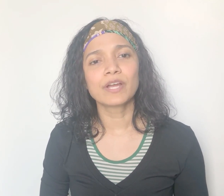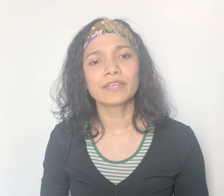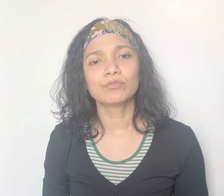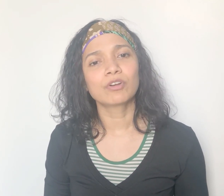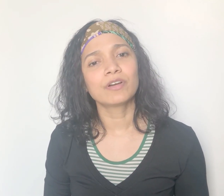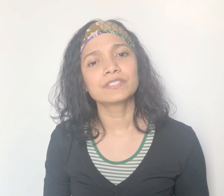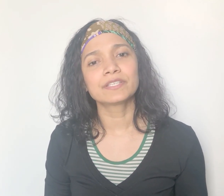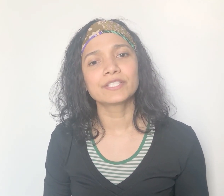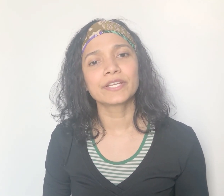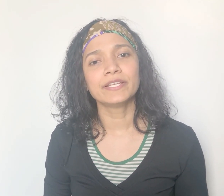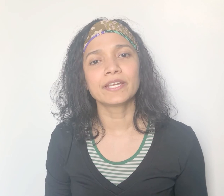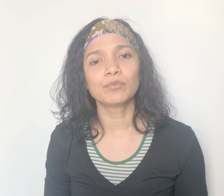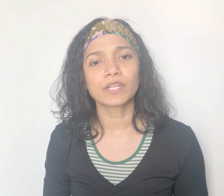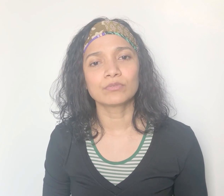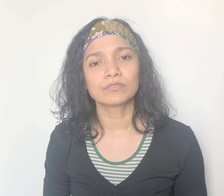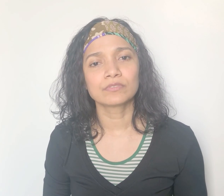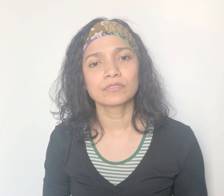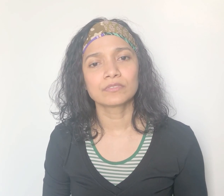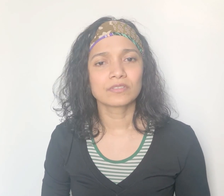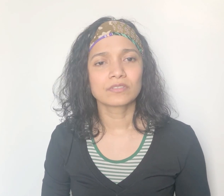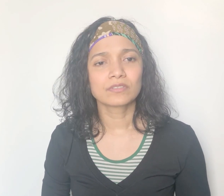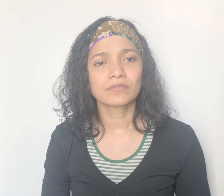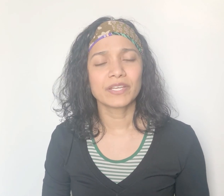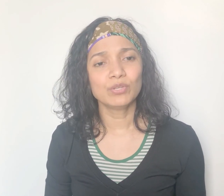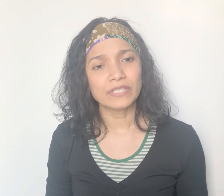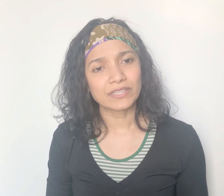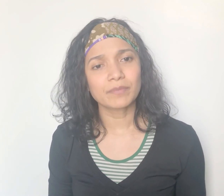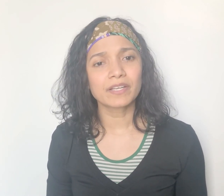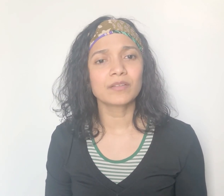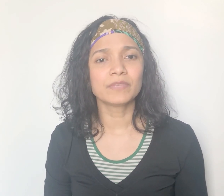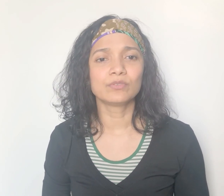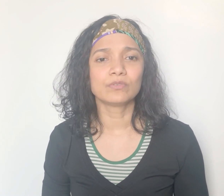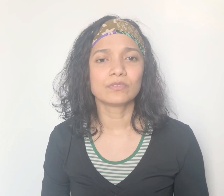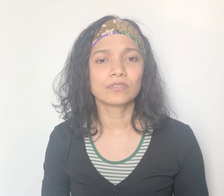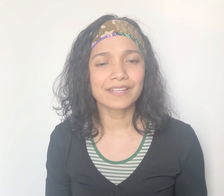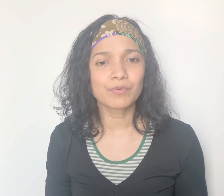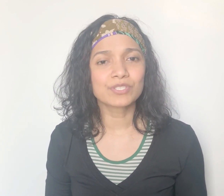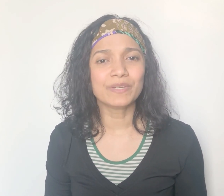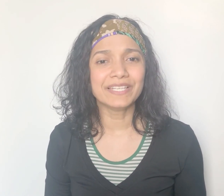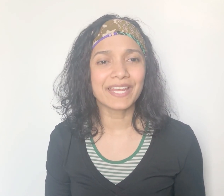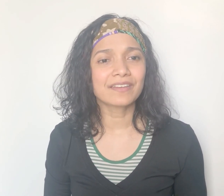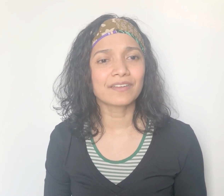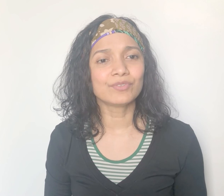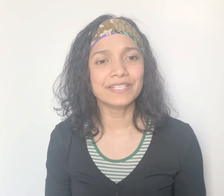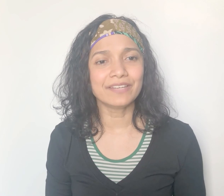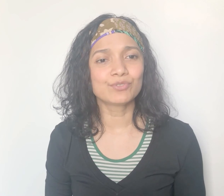nenu concentrate cheyalekapothanu. Mariyu nidra pattadam ledu. I was so elated and relieved 2 weeks